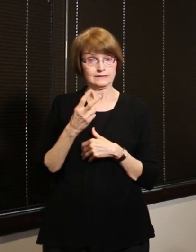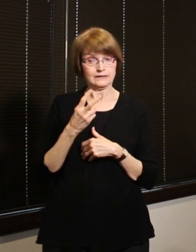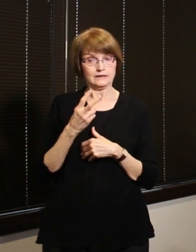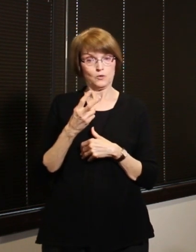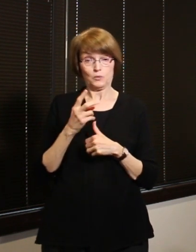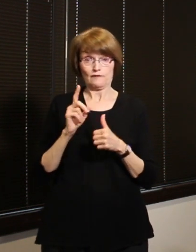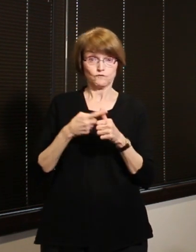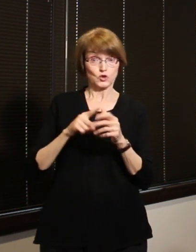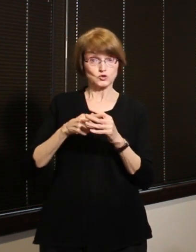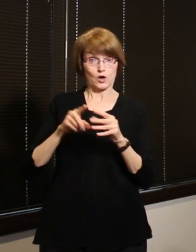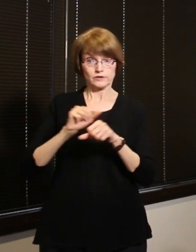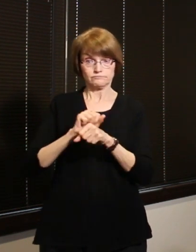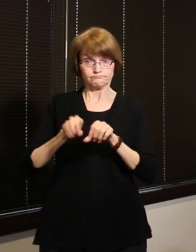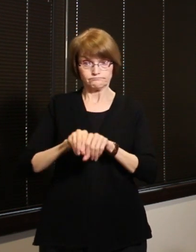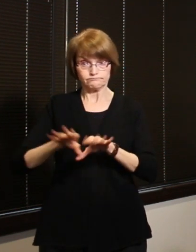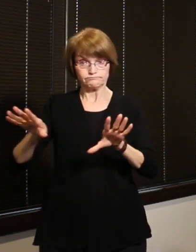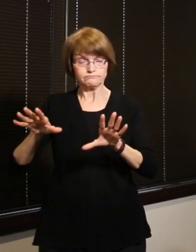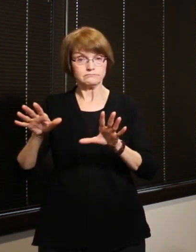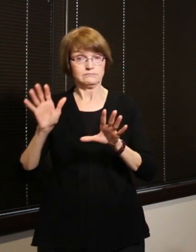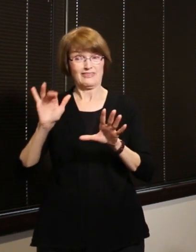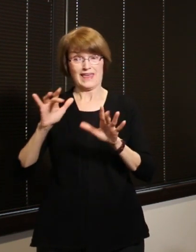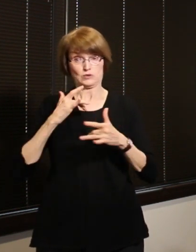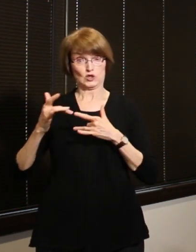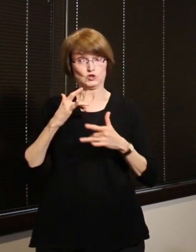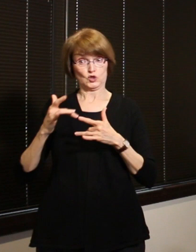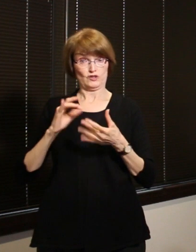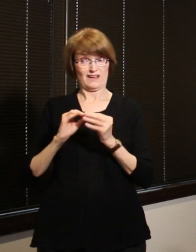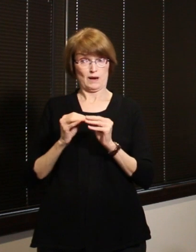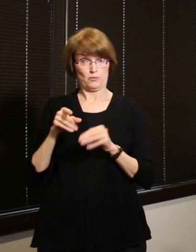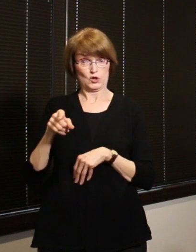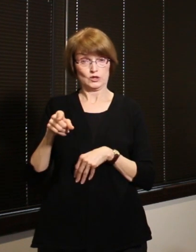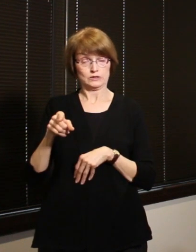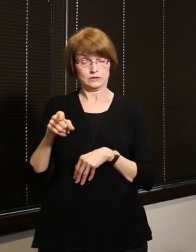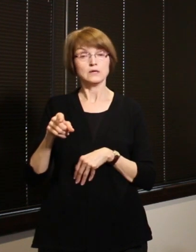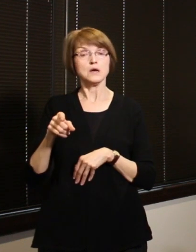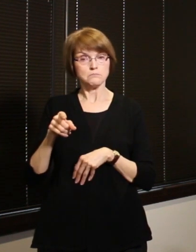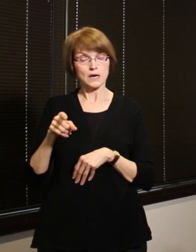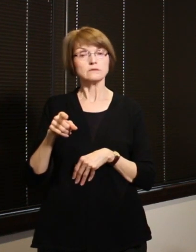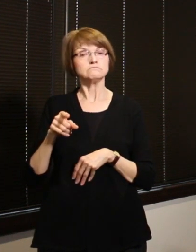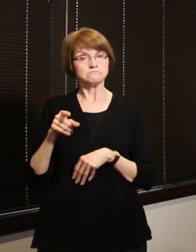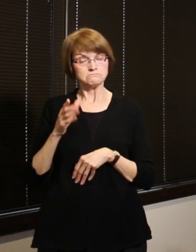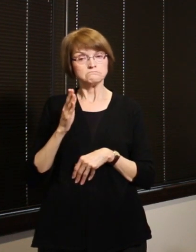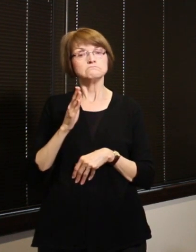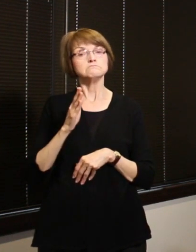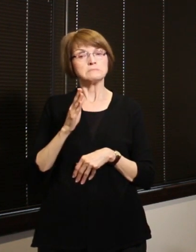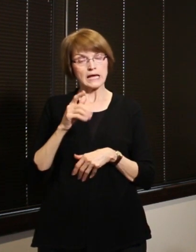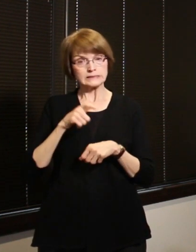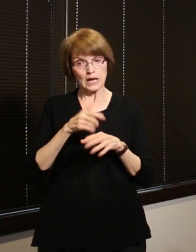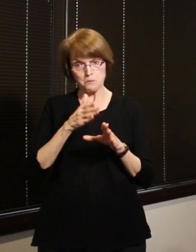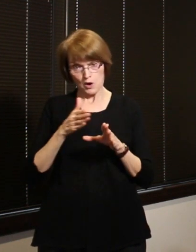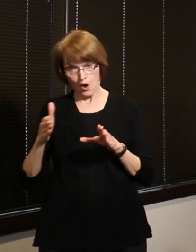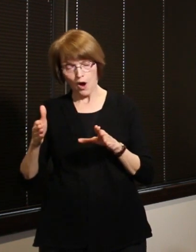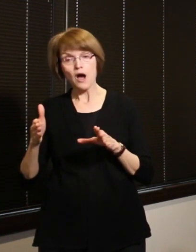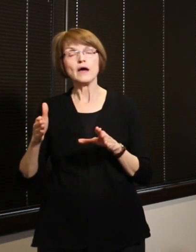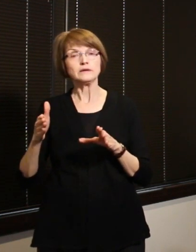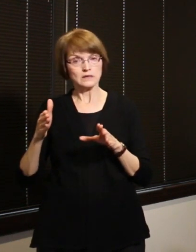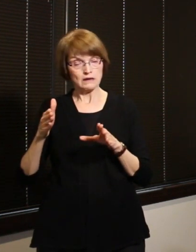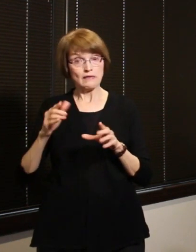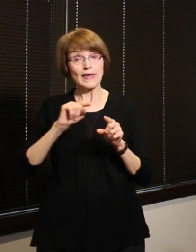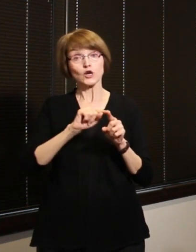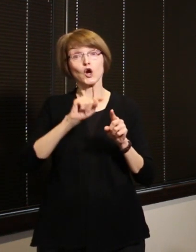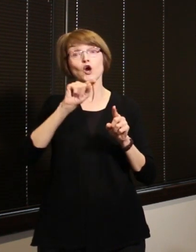outbreak, this was a concern. But as time went on and we were able to suppress the curve, as well as I